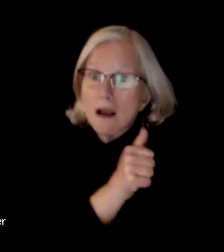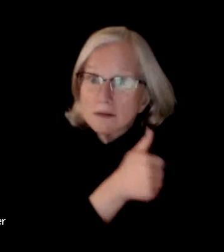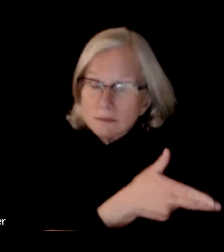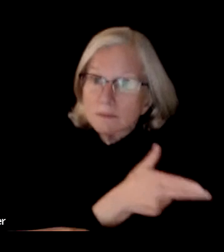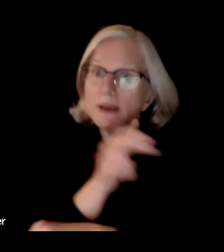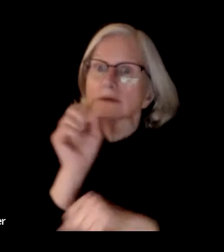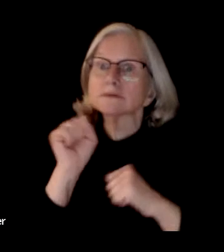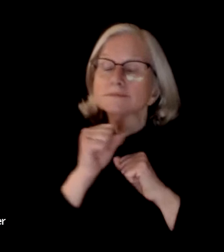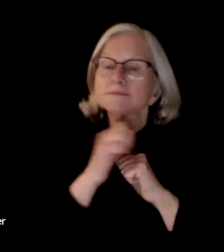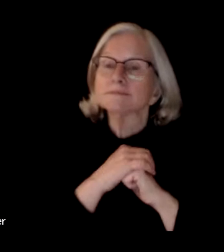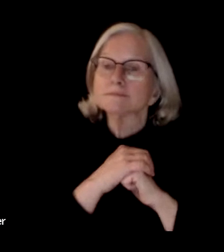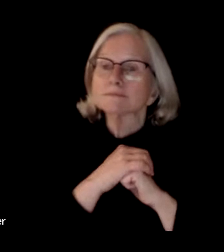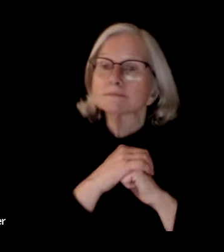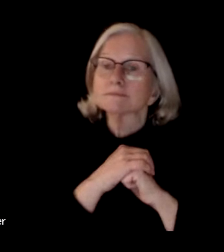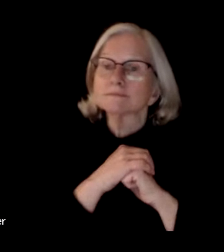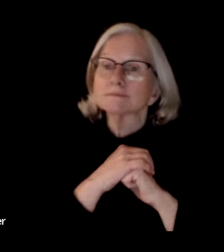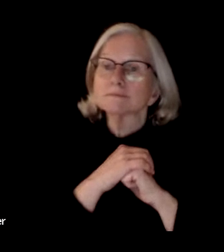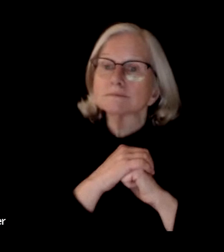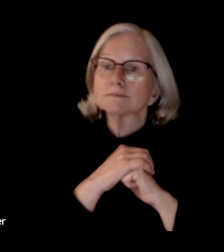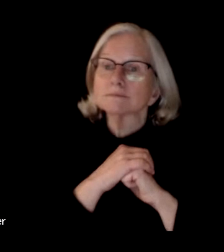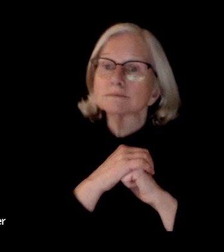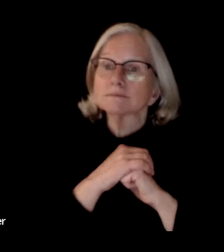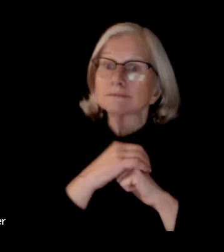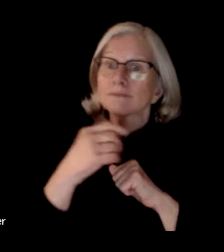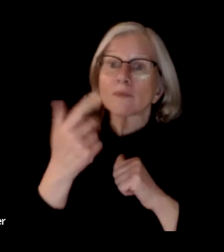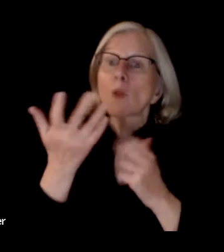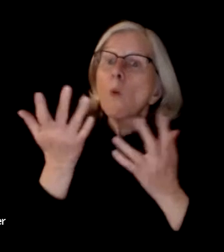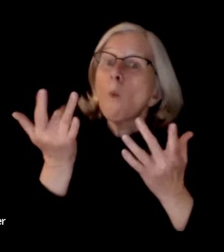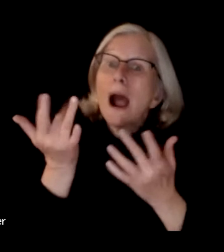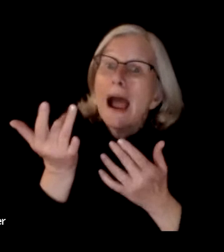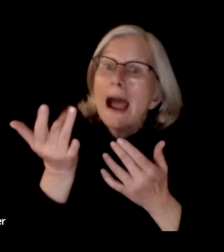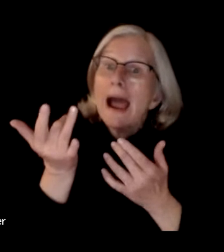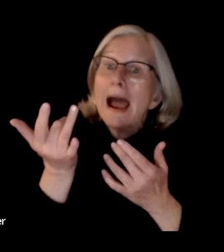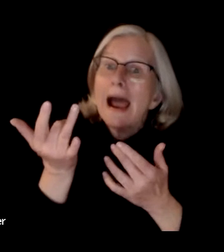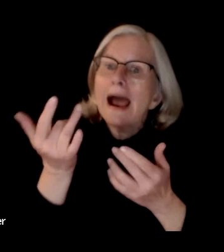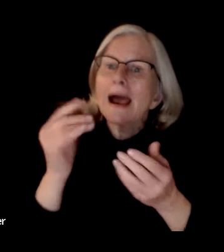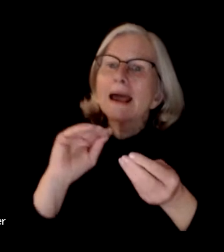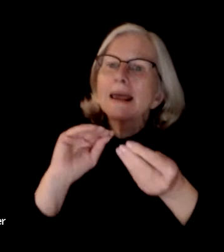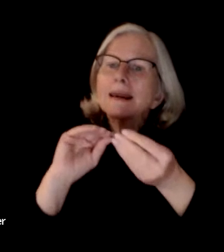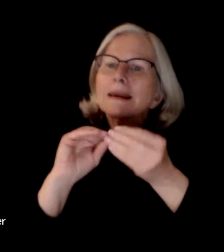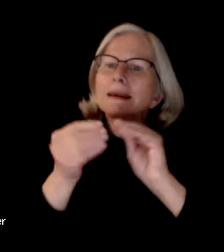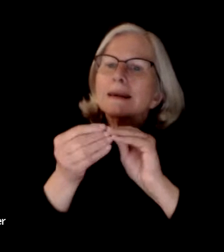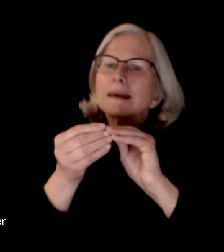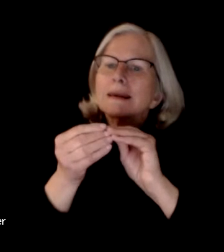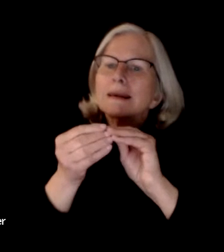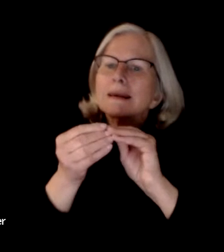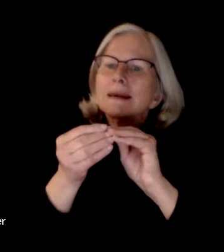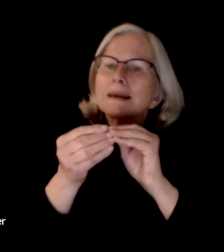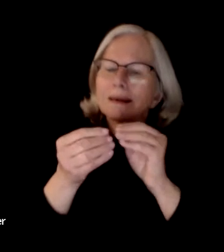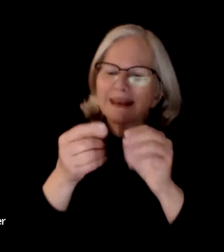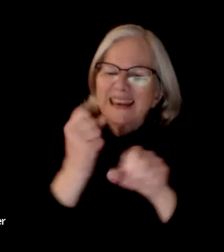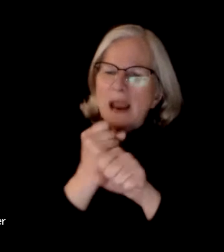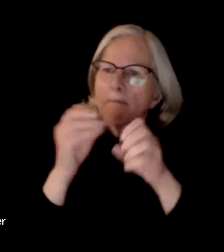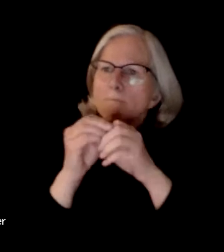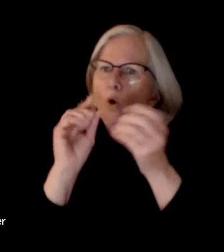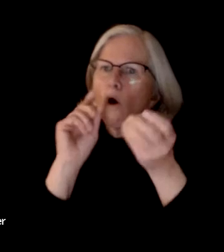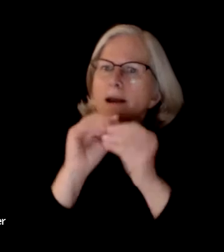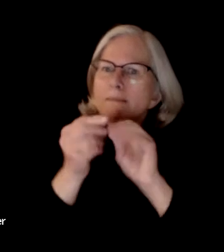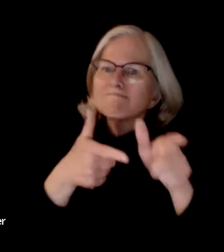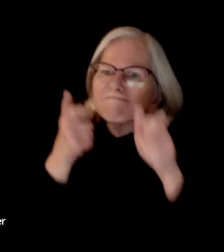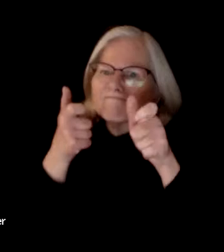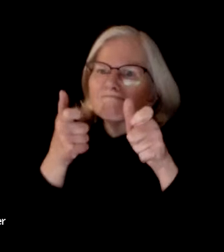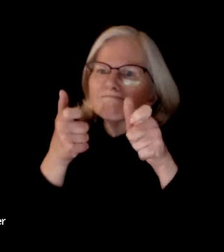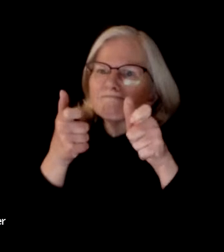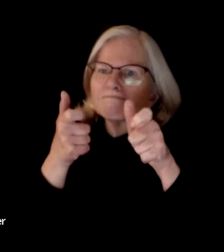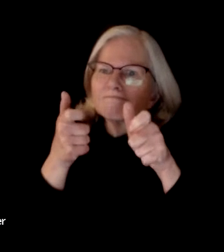and the intent was to get more rapid, granular data of what was happening on the ground, so that we